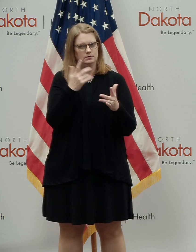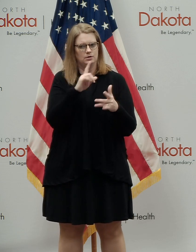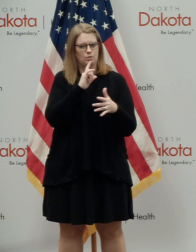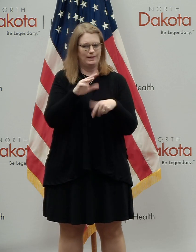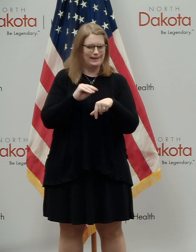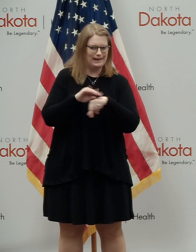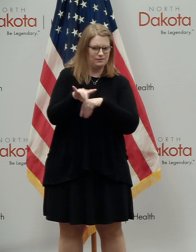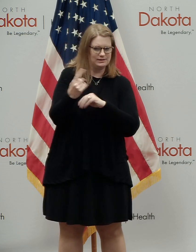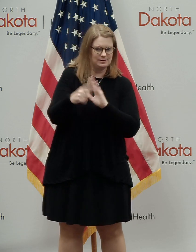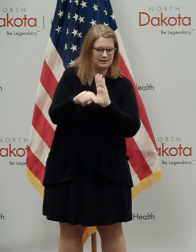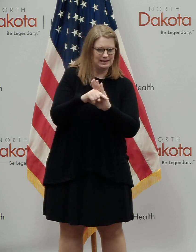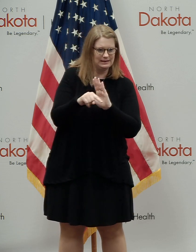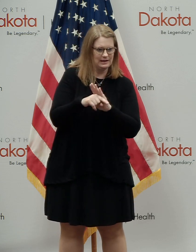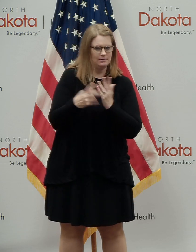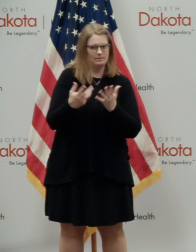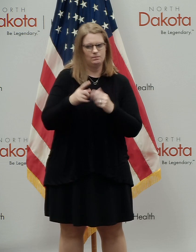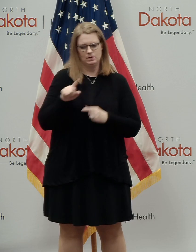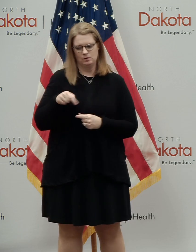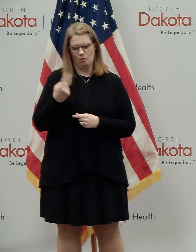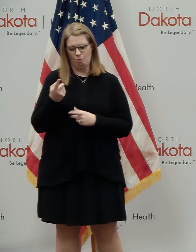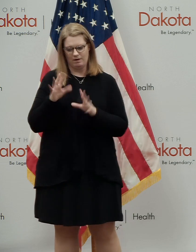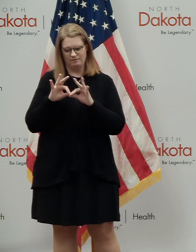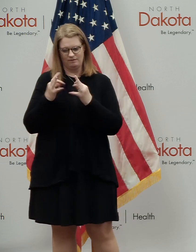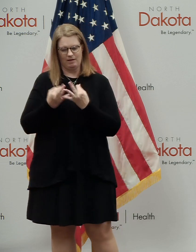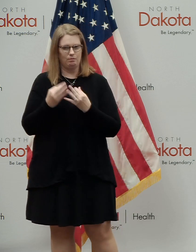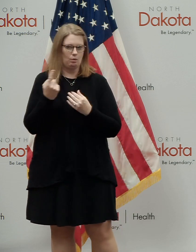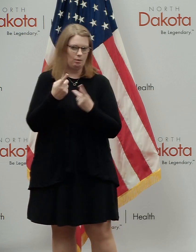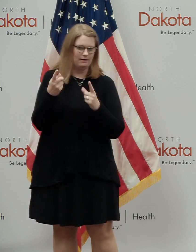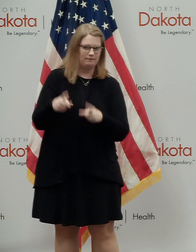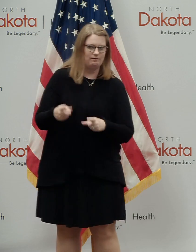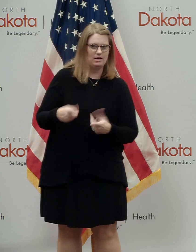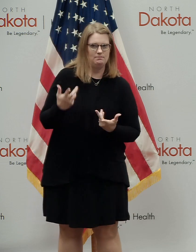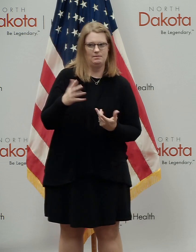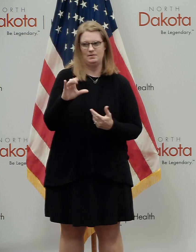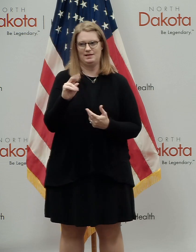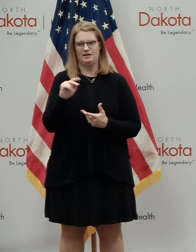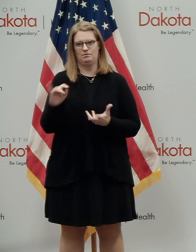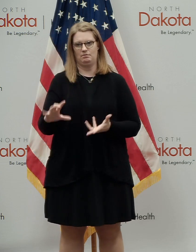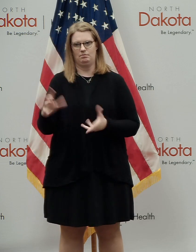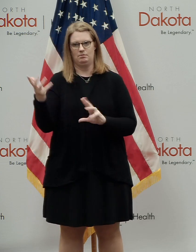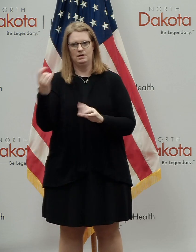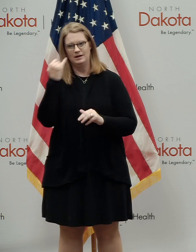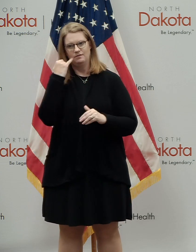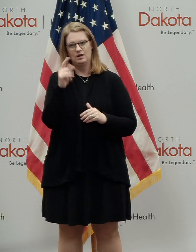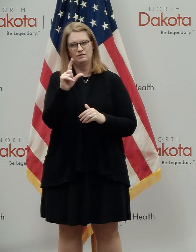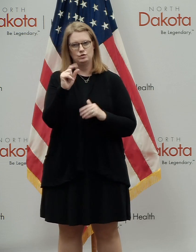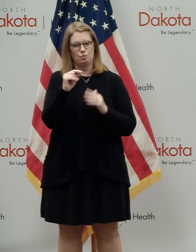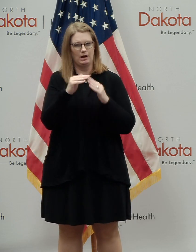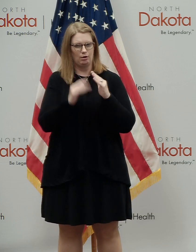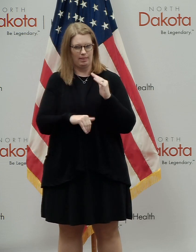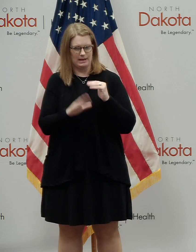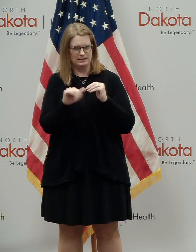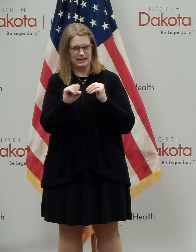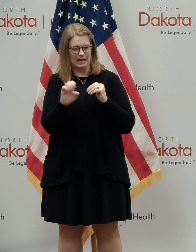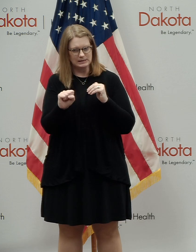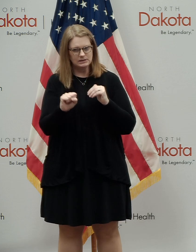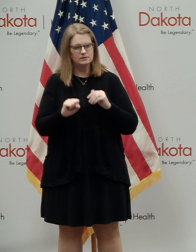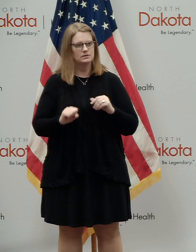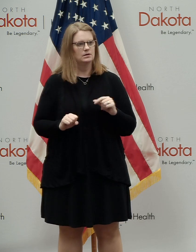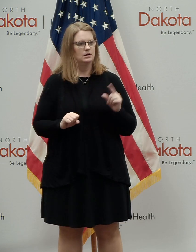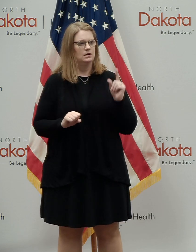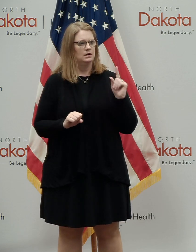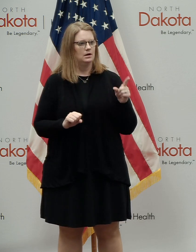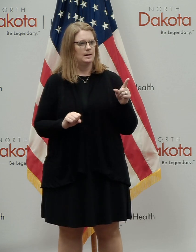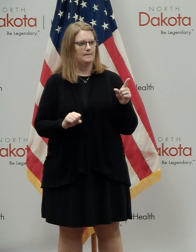been, it could be as simple as a single family or a single event that might throw a county like that off if you've got 20 or less cases in a county. But I think